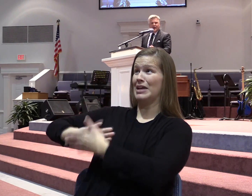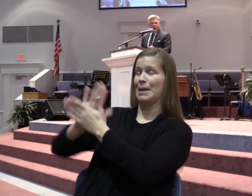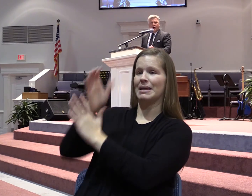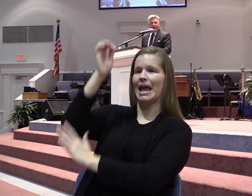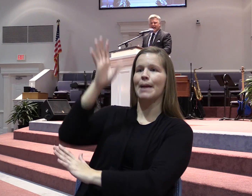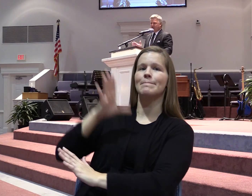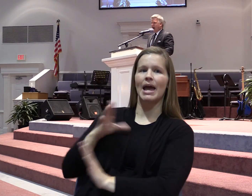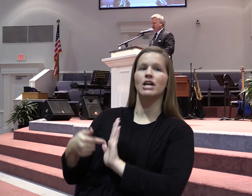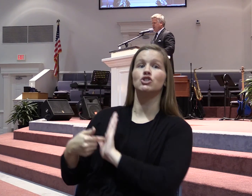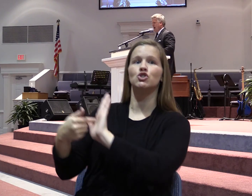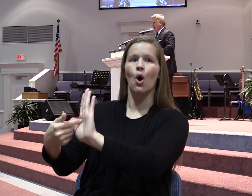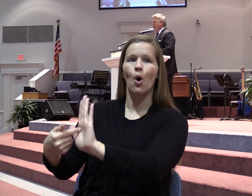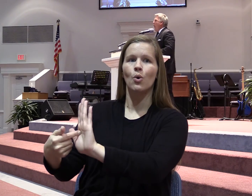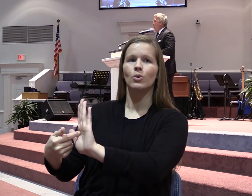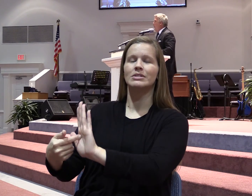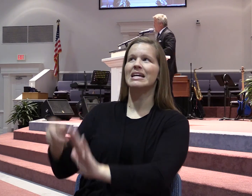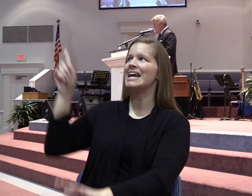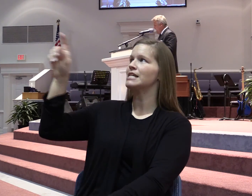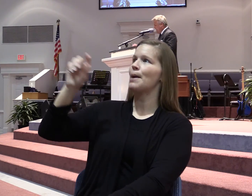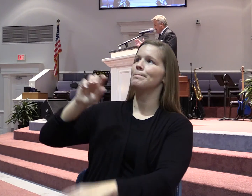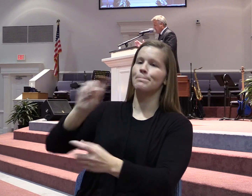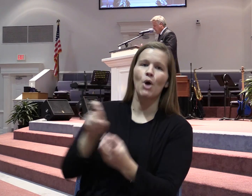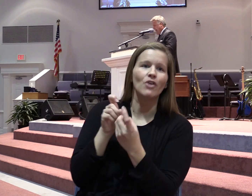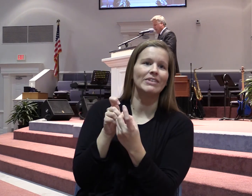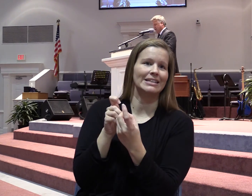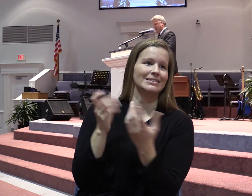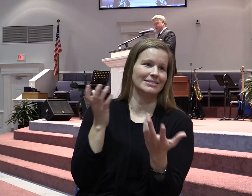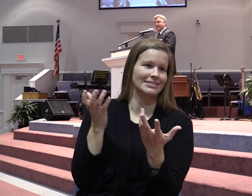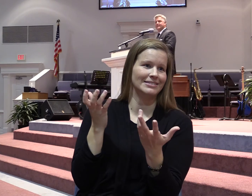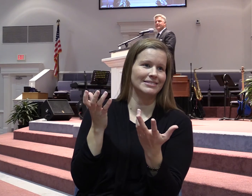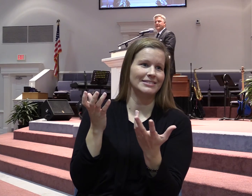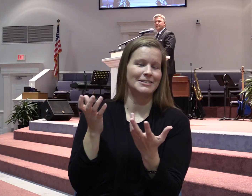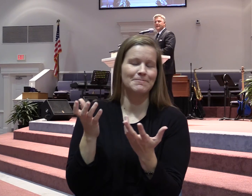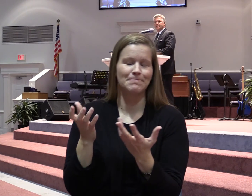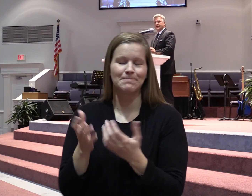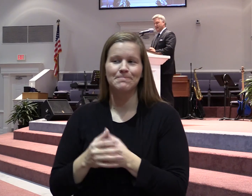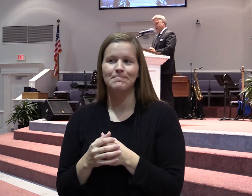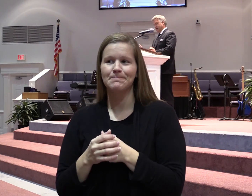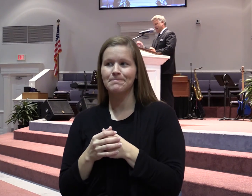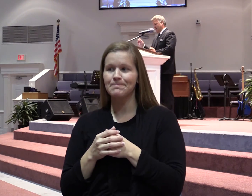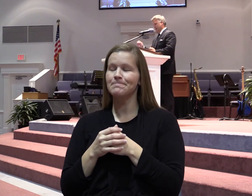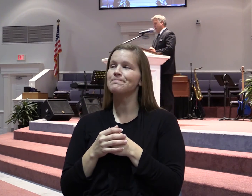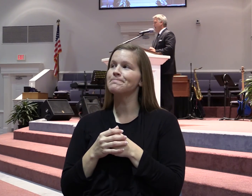the superiority of God's spirit over the weakness of the flesh.